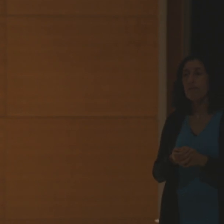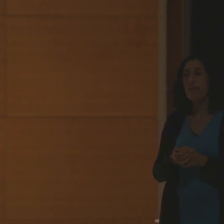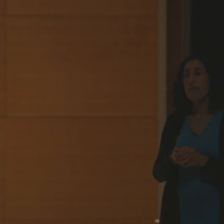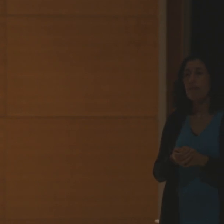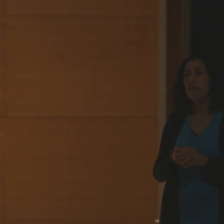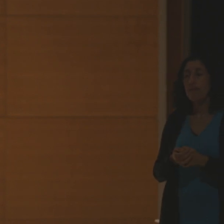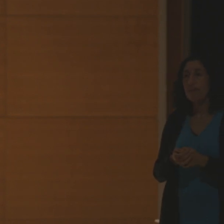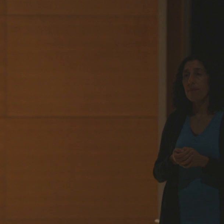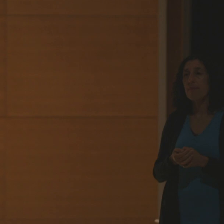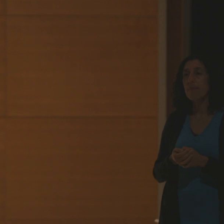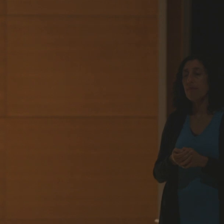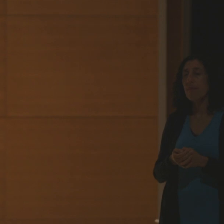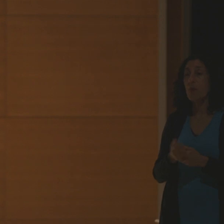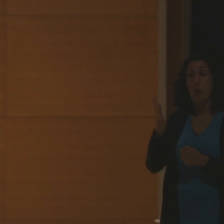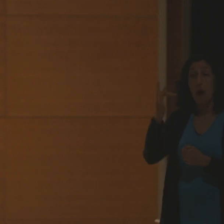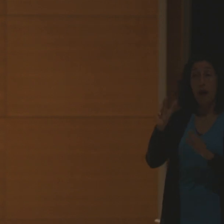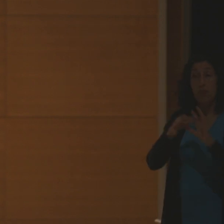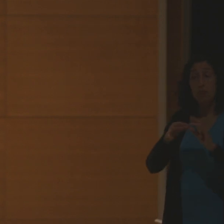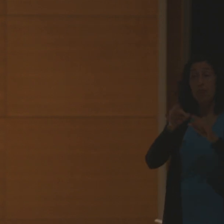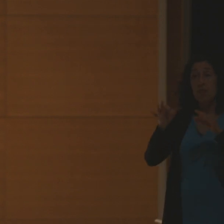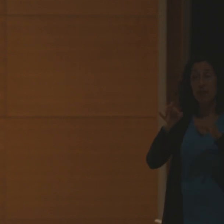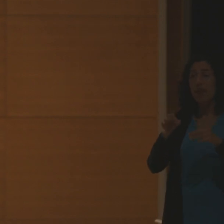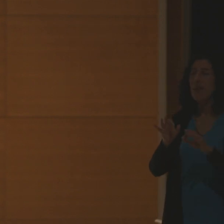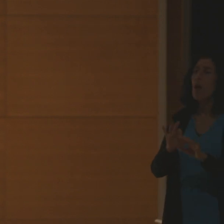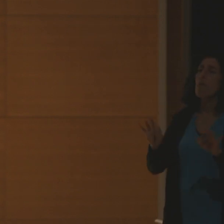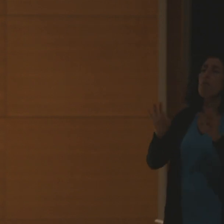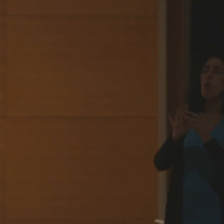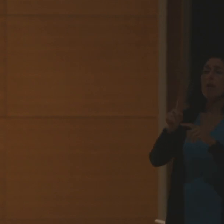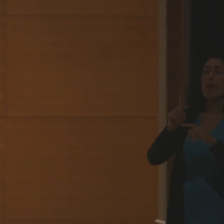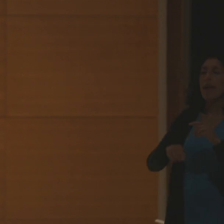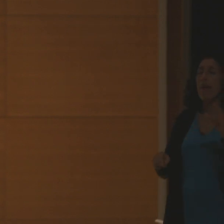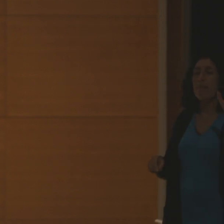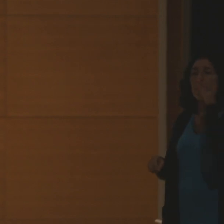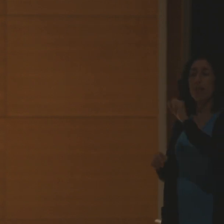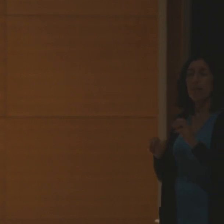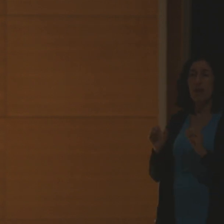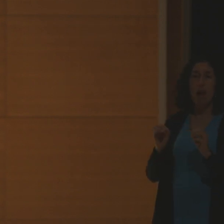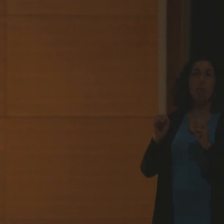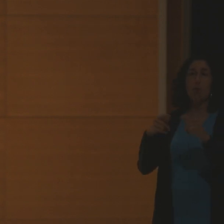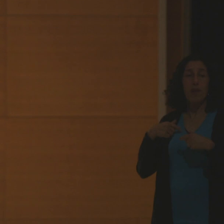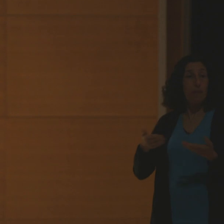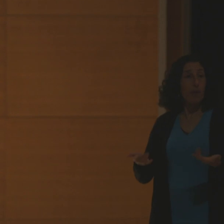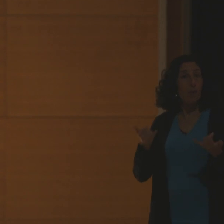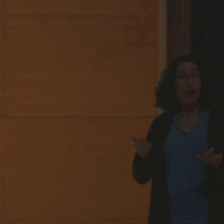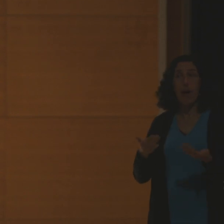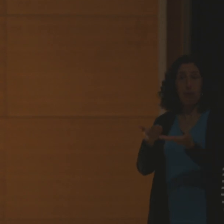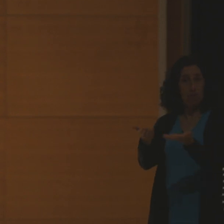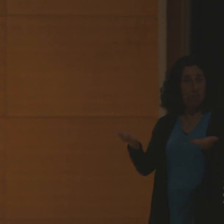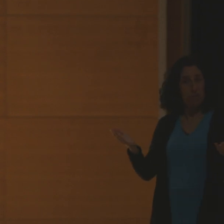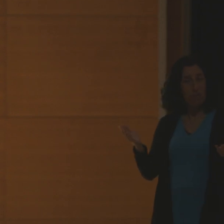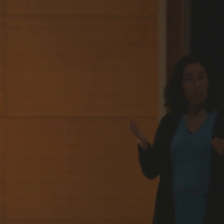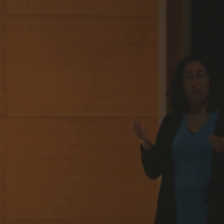just feel it's really necessary to say those things because to be up on this stage is such an incredible privilege. And, you know, I want to do